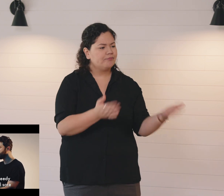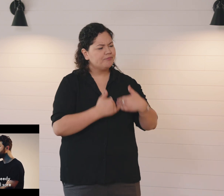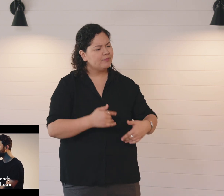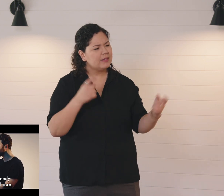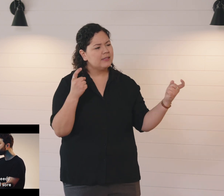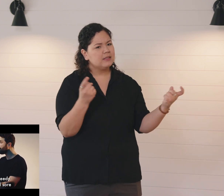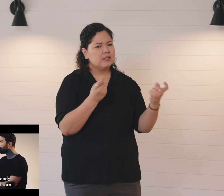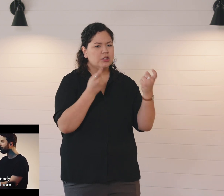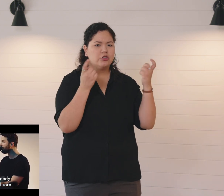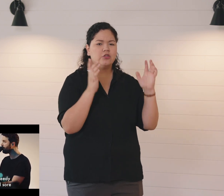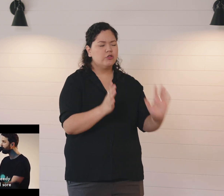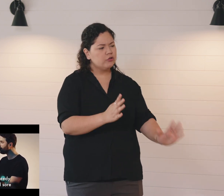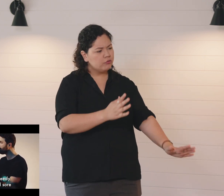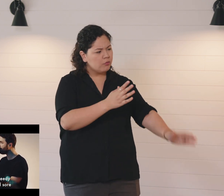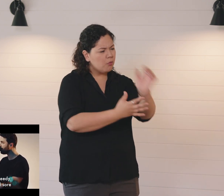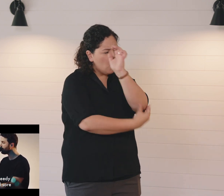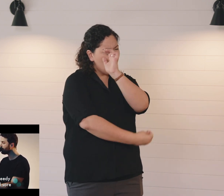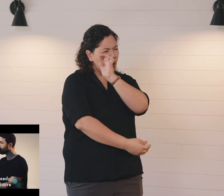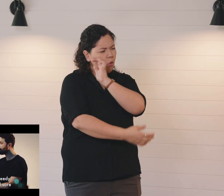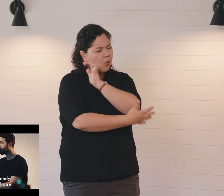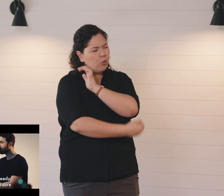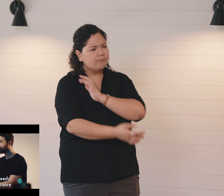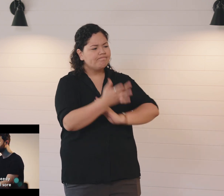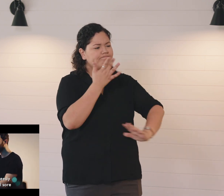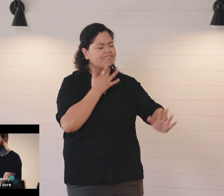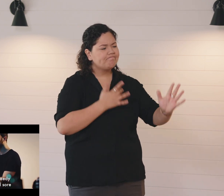Sinners, poor and needy,